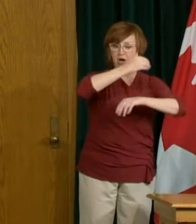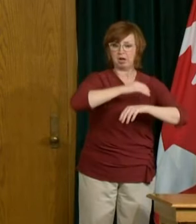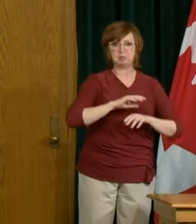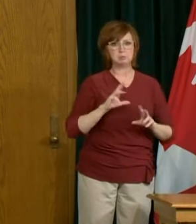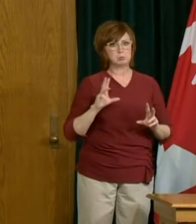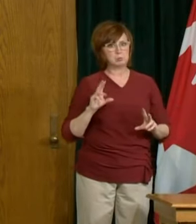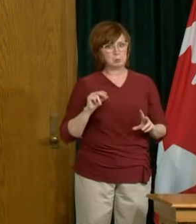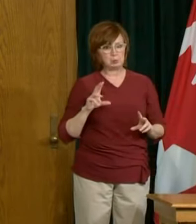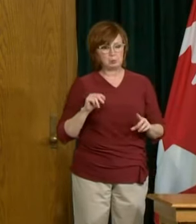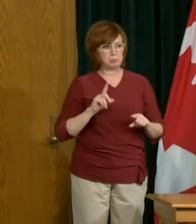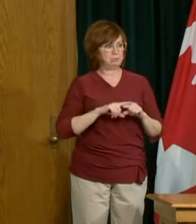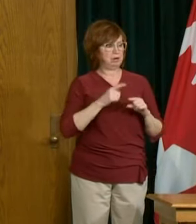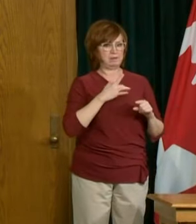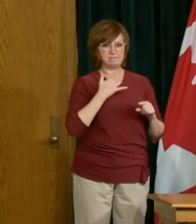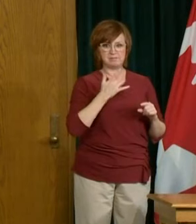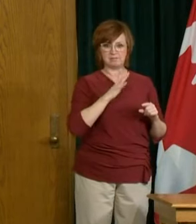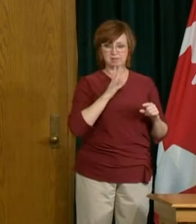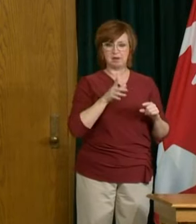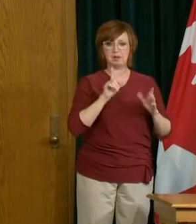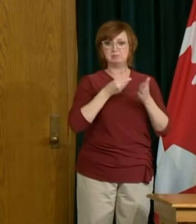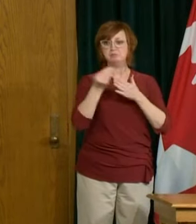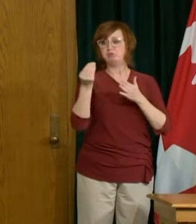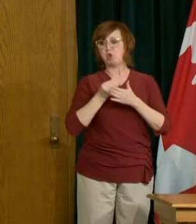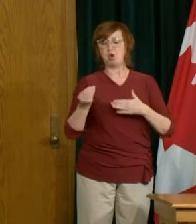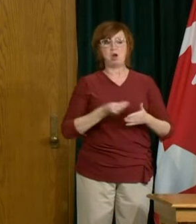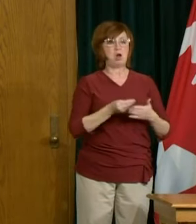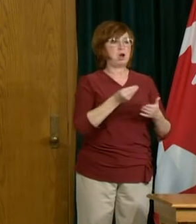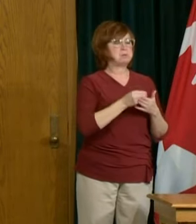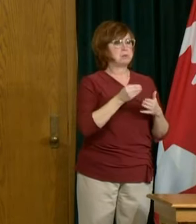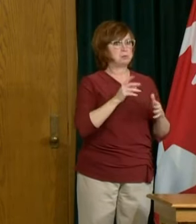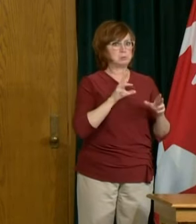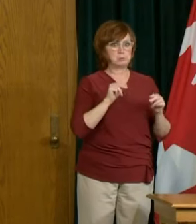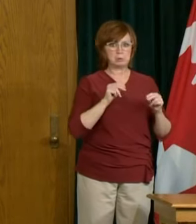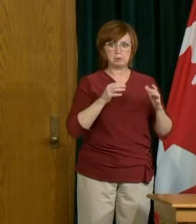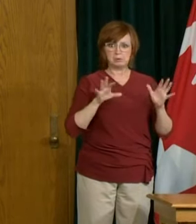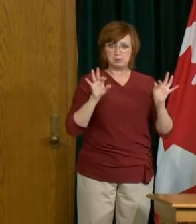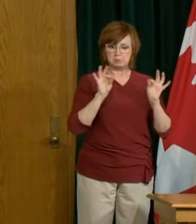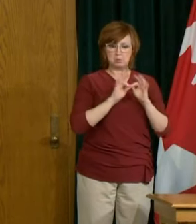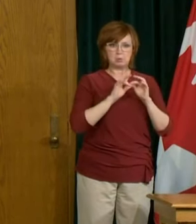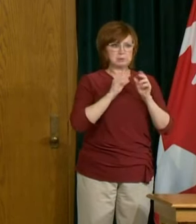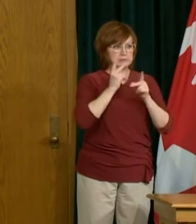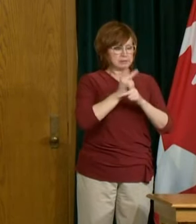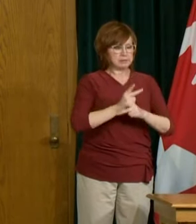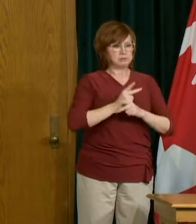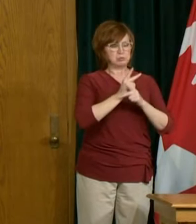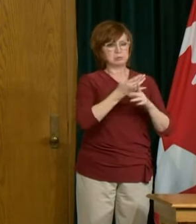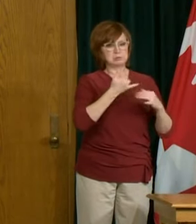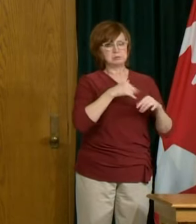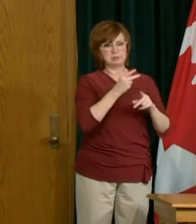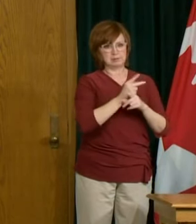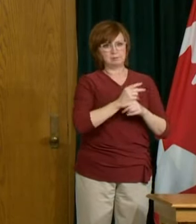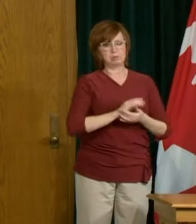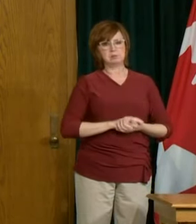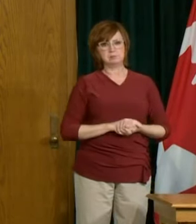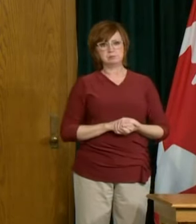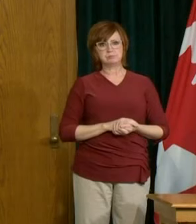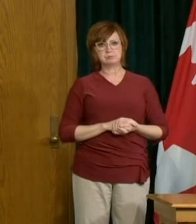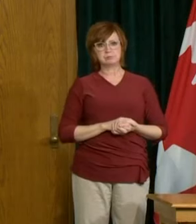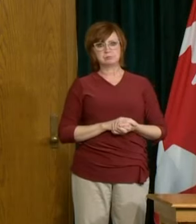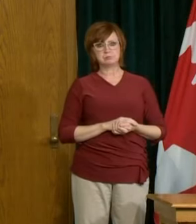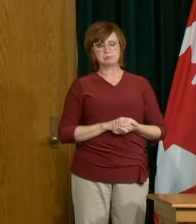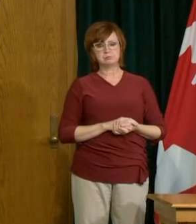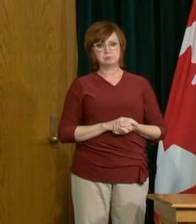you shouldn't go out to shop in any case. So those principles are critical to controlling the outbreak. It's testing, it's case